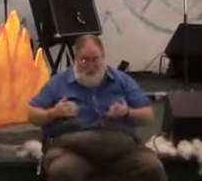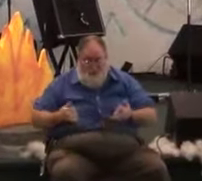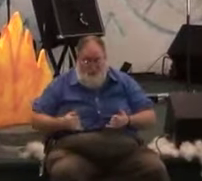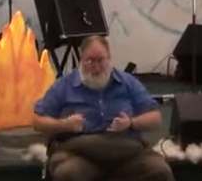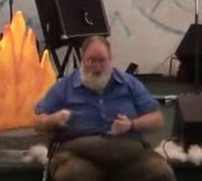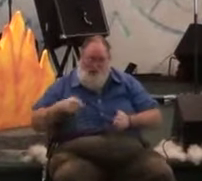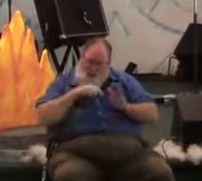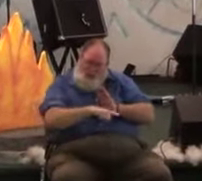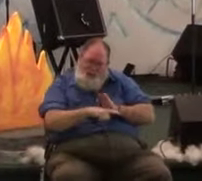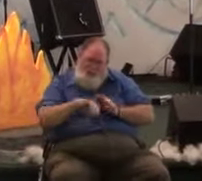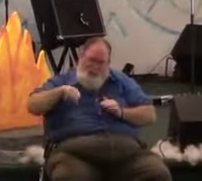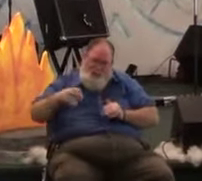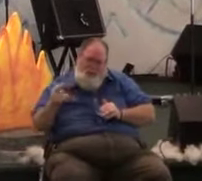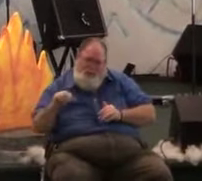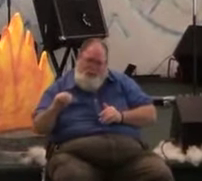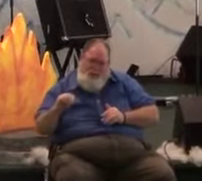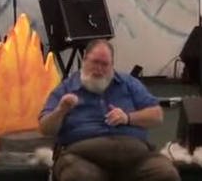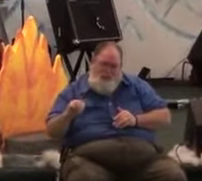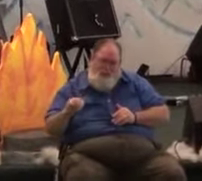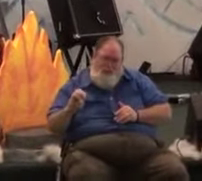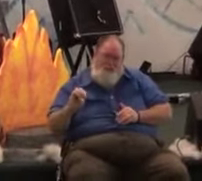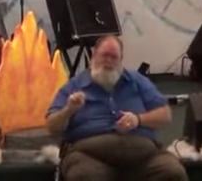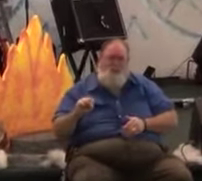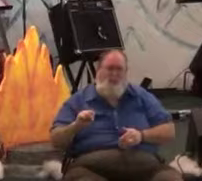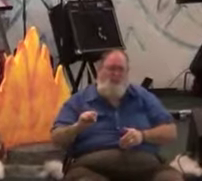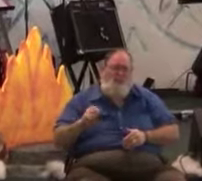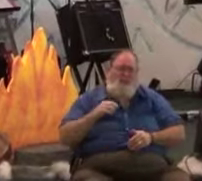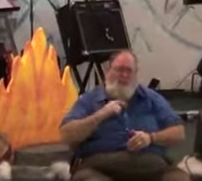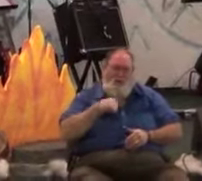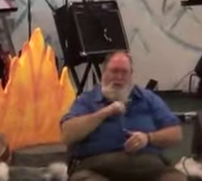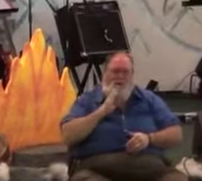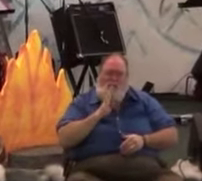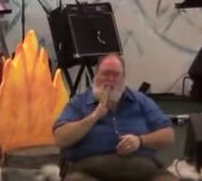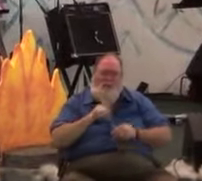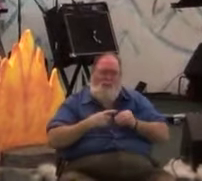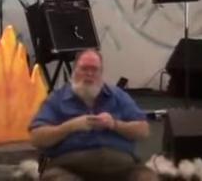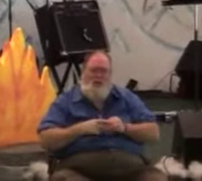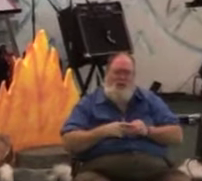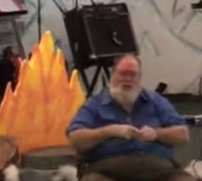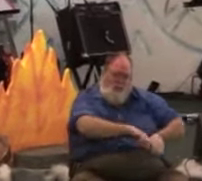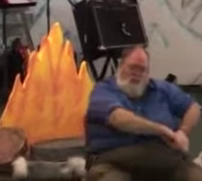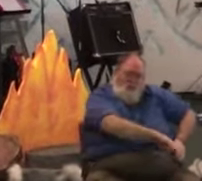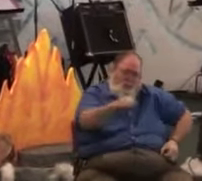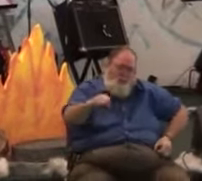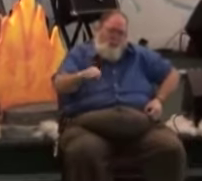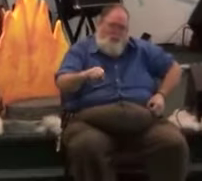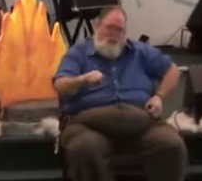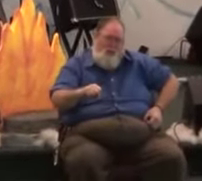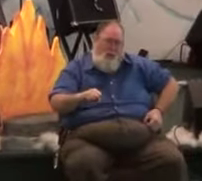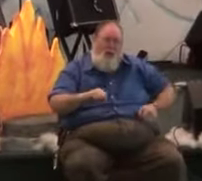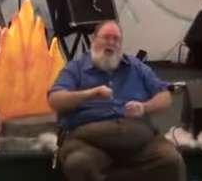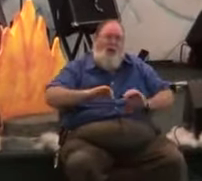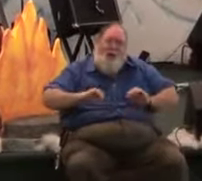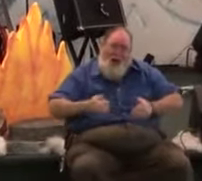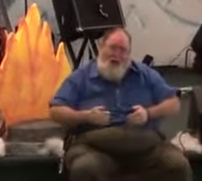We talked about the sword and how they beheaded James. John the Baptist